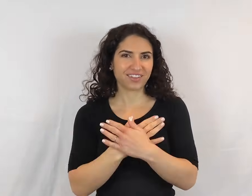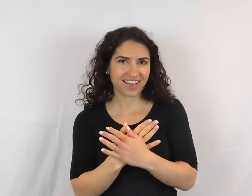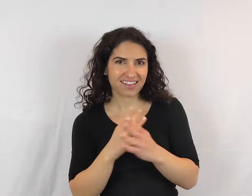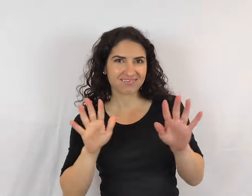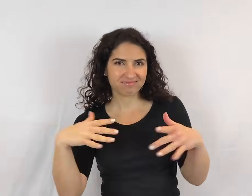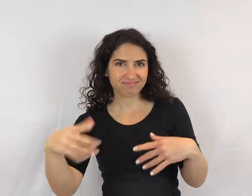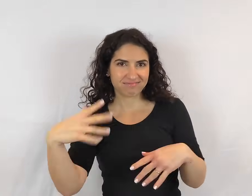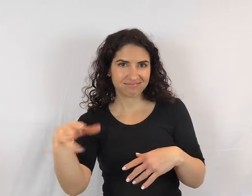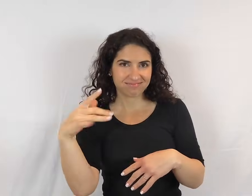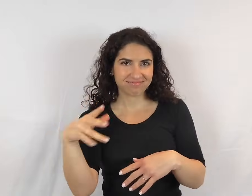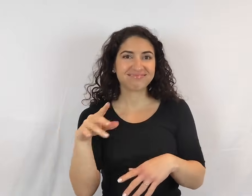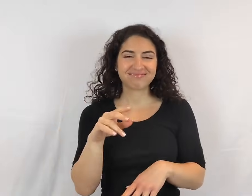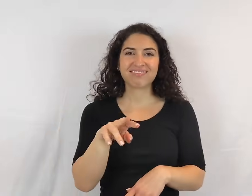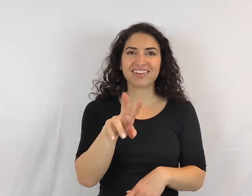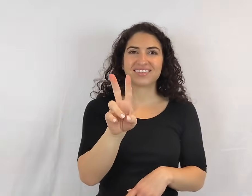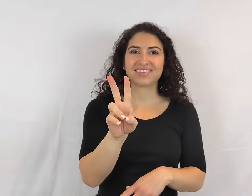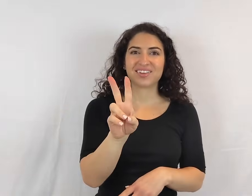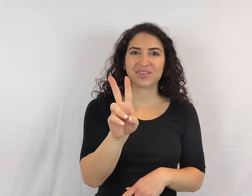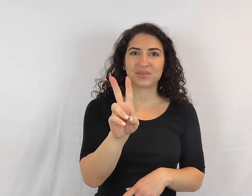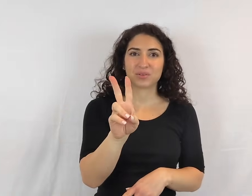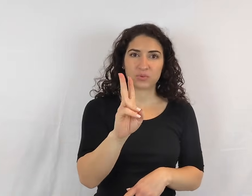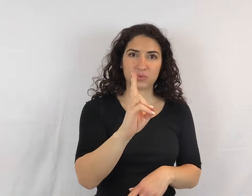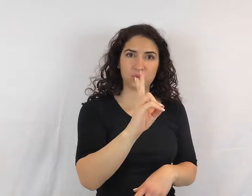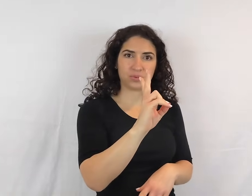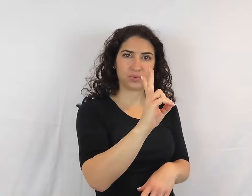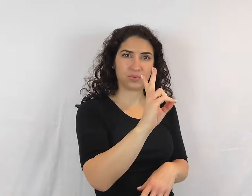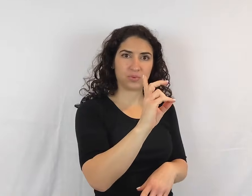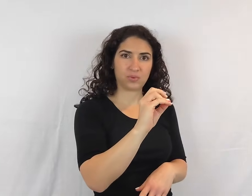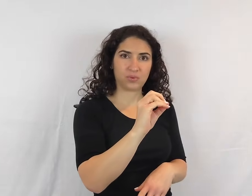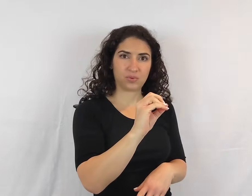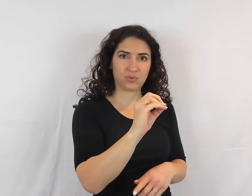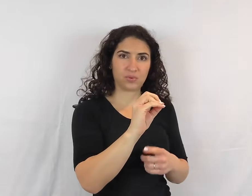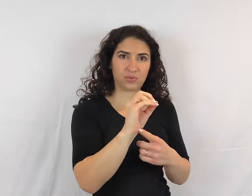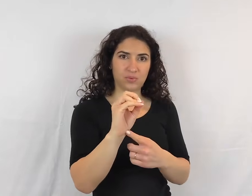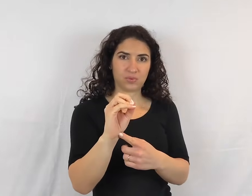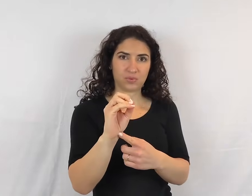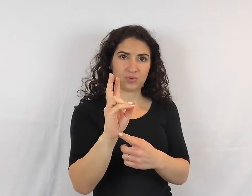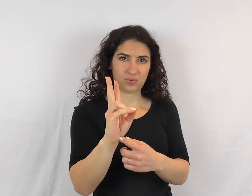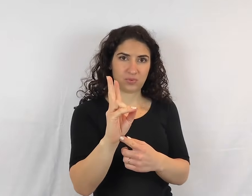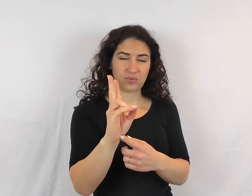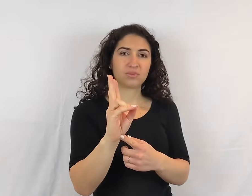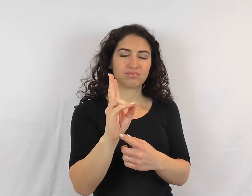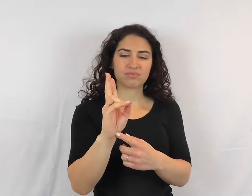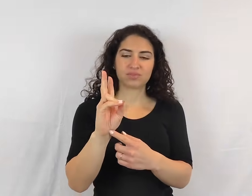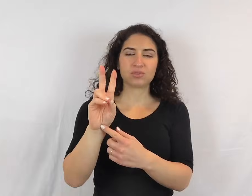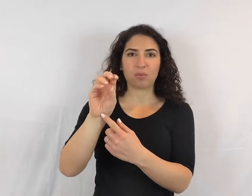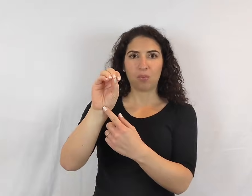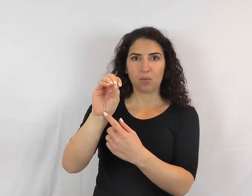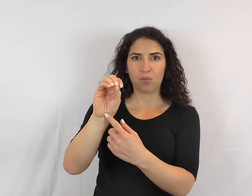can relax your hand and make the 2 into the O.